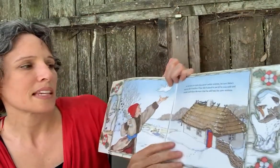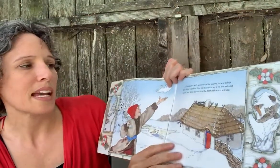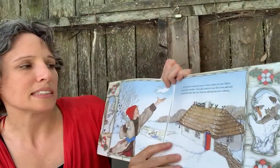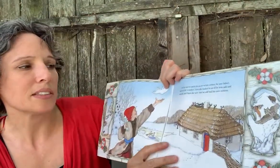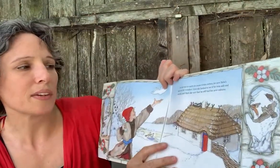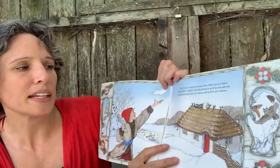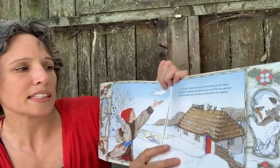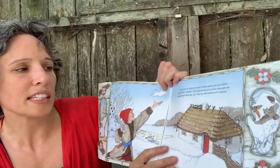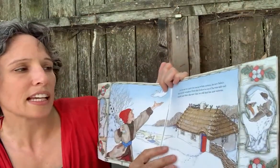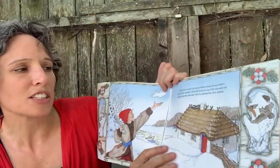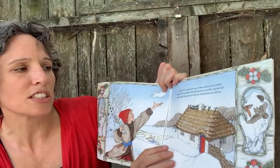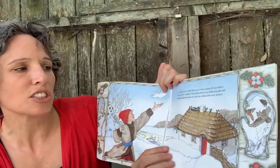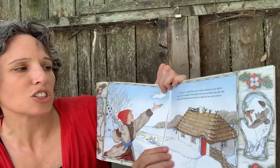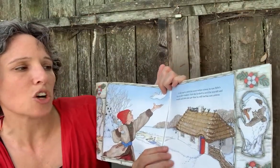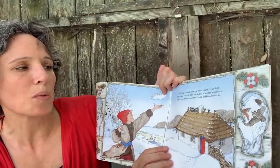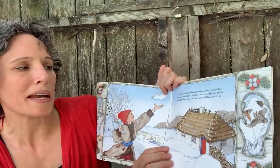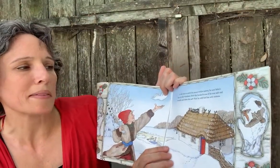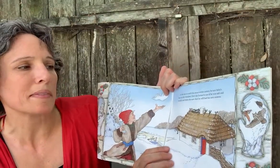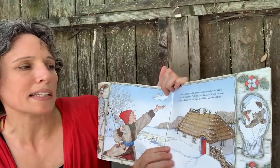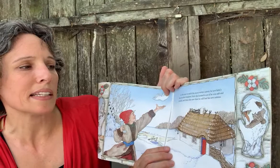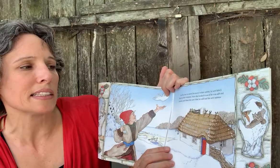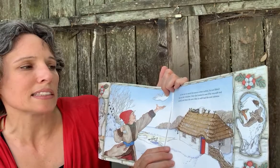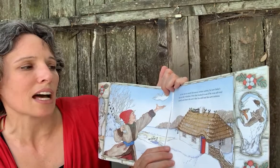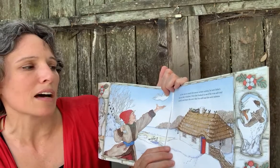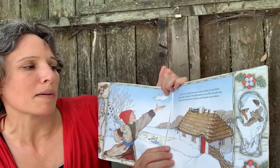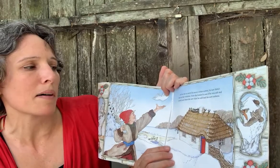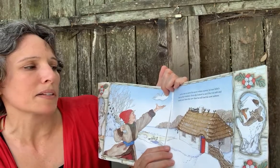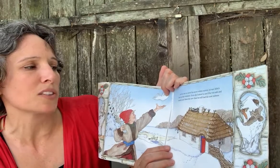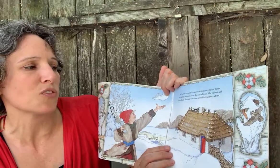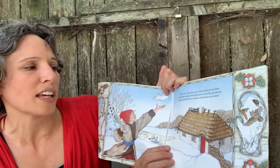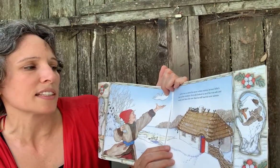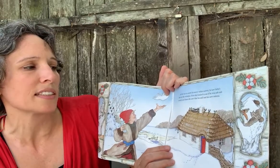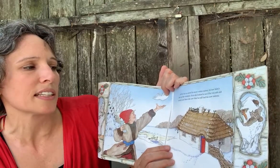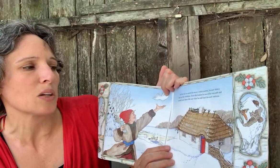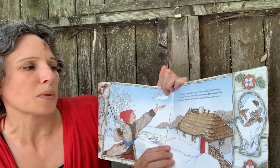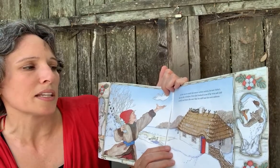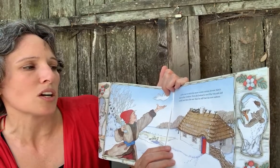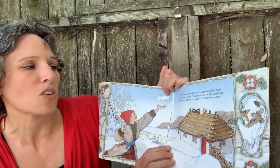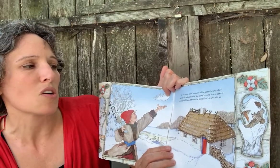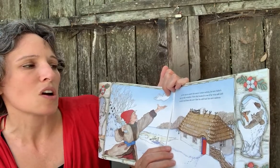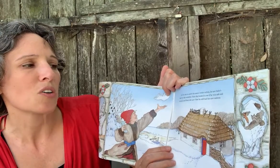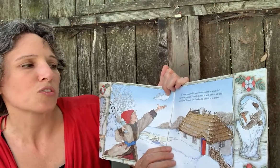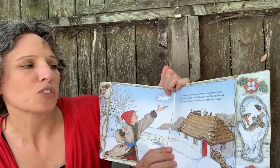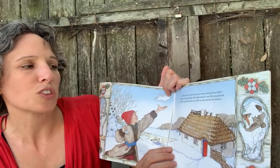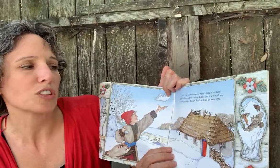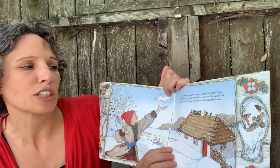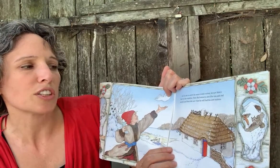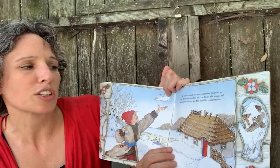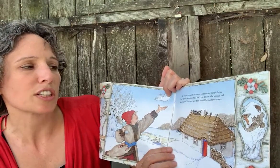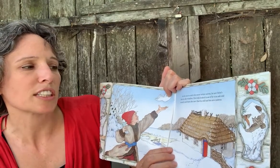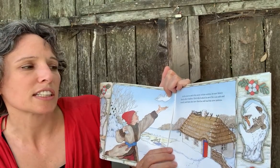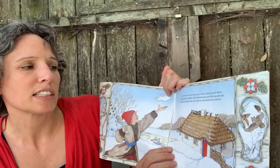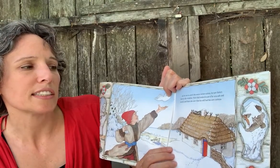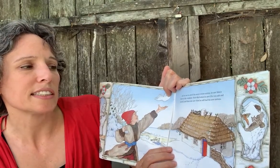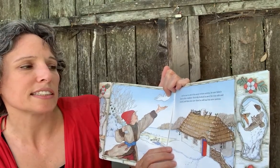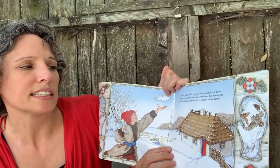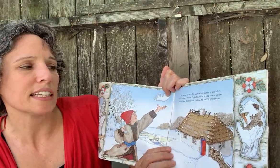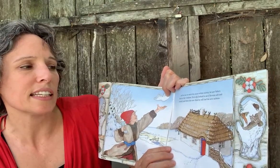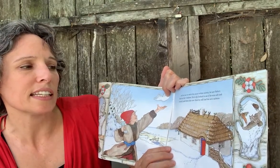As he ran to catch his snow-white Mitten, he saw Baba's face in the window. First she looked to see if